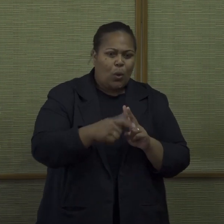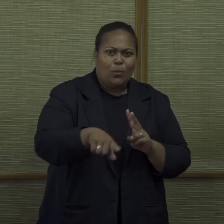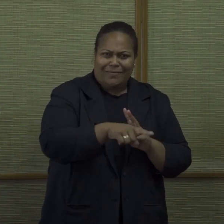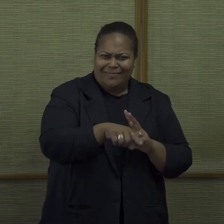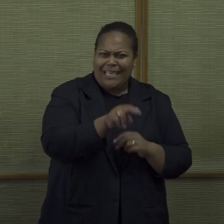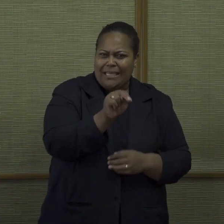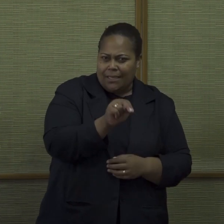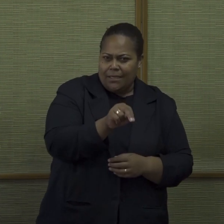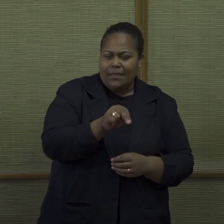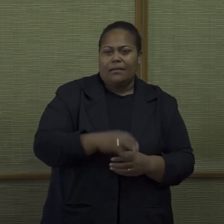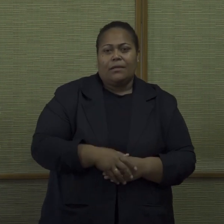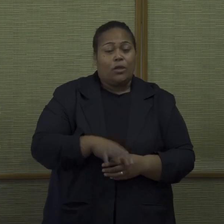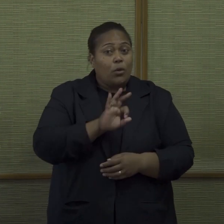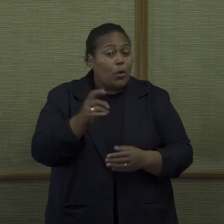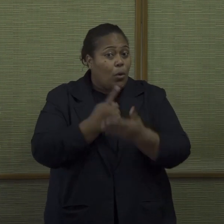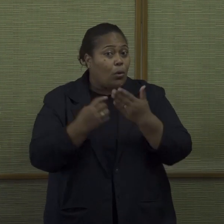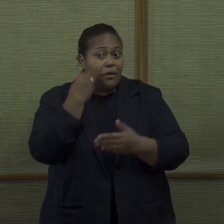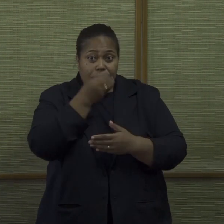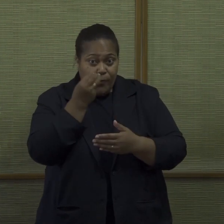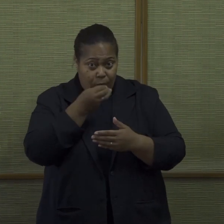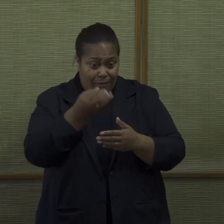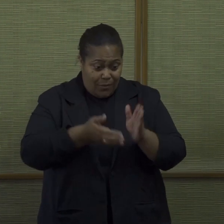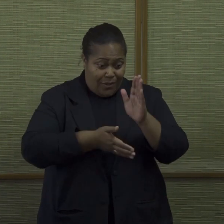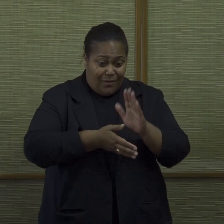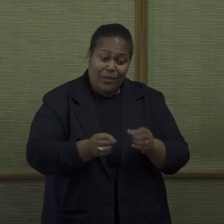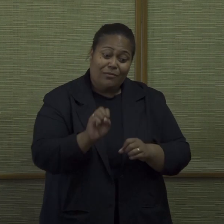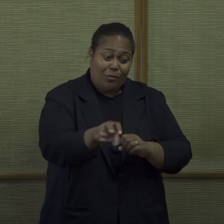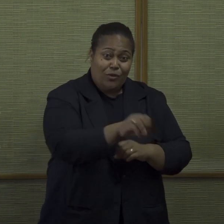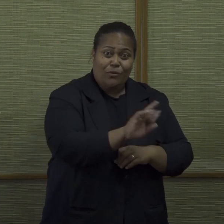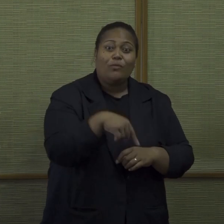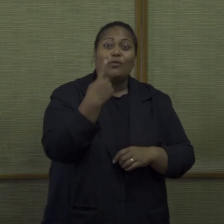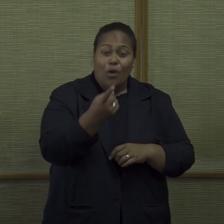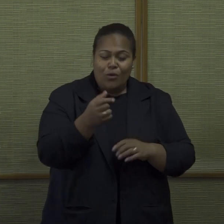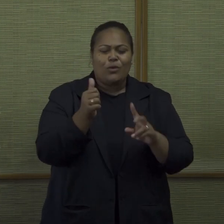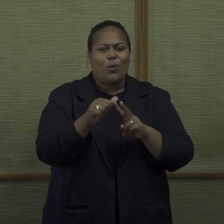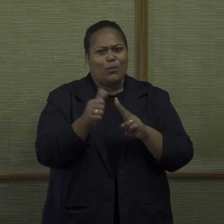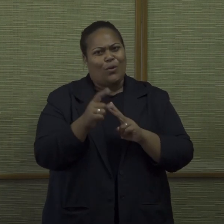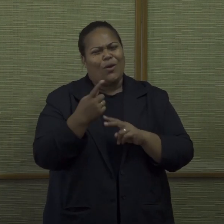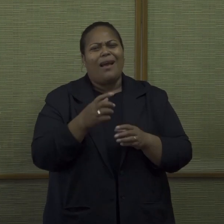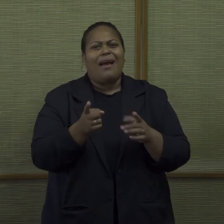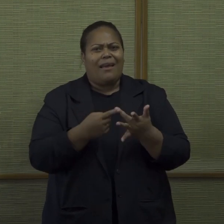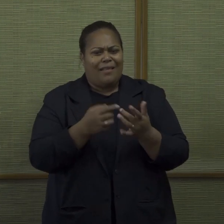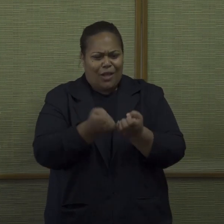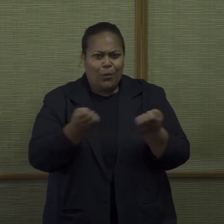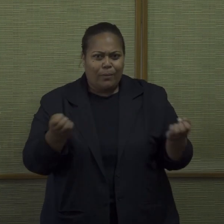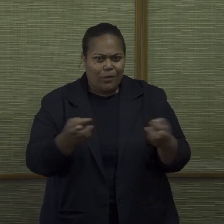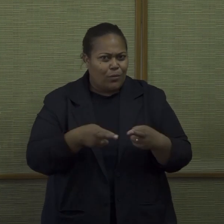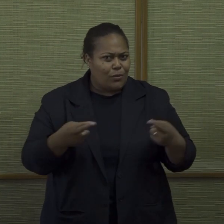only the food ration is going tomorrow, we're also deploying, like I said, the non-food items, shelter toolkits,